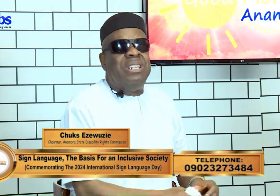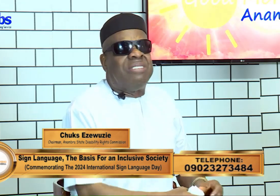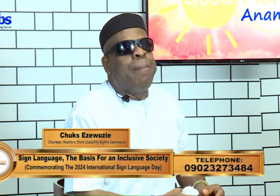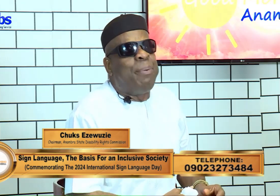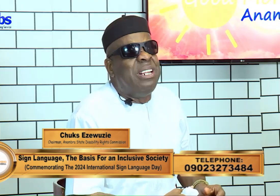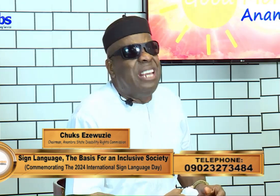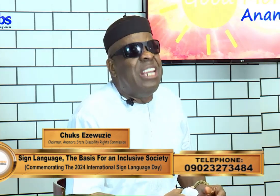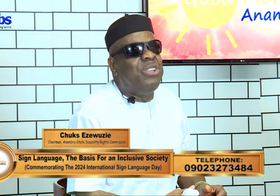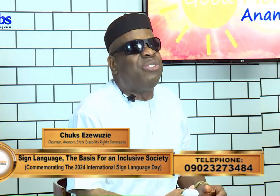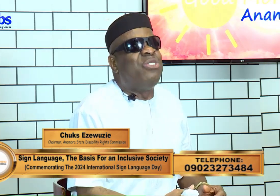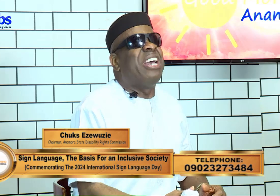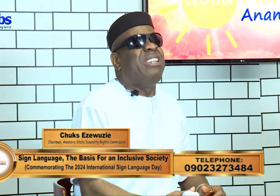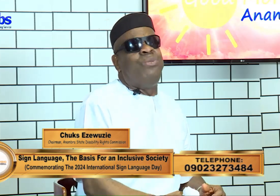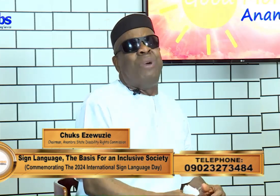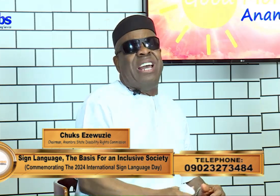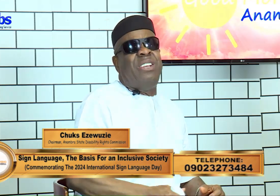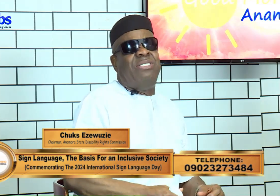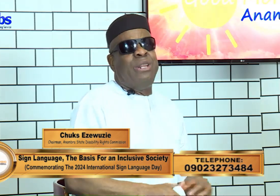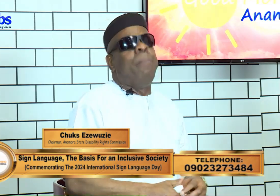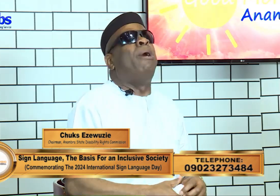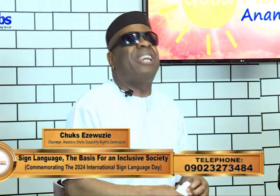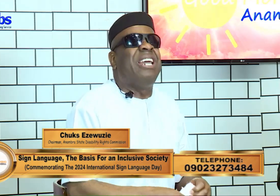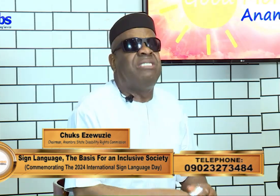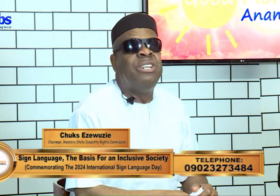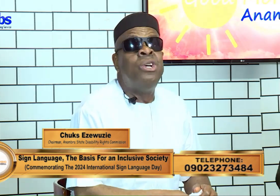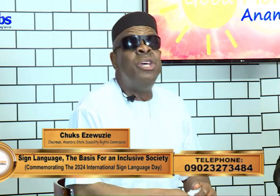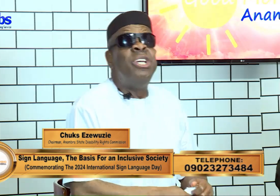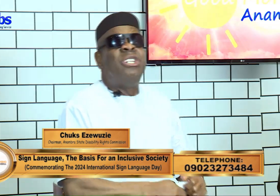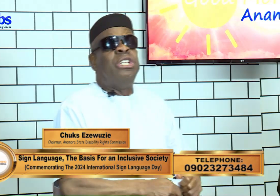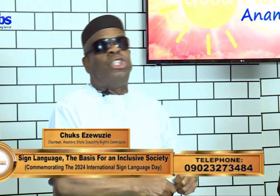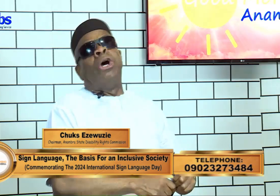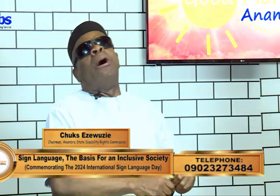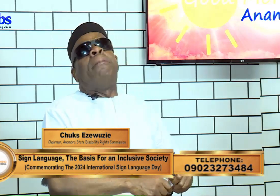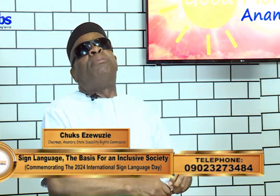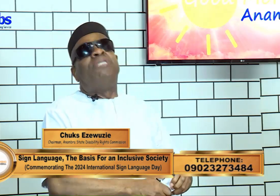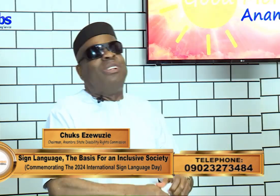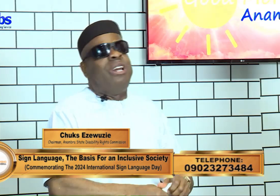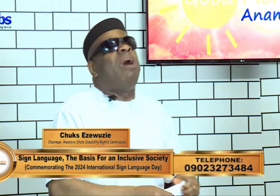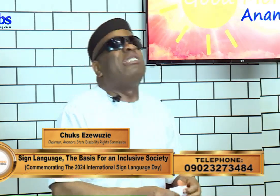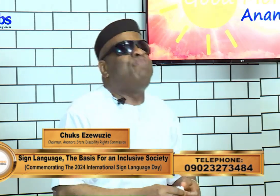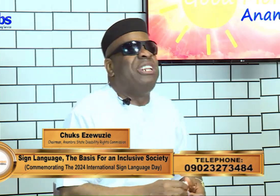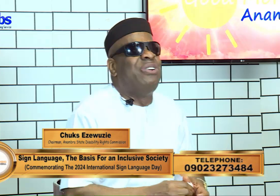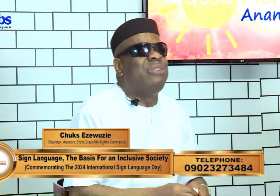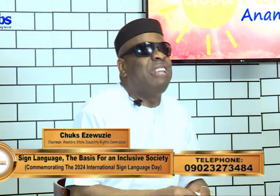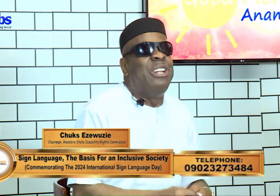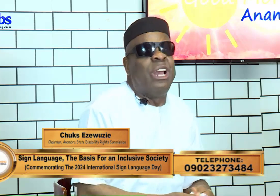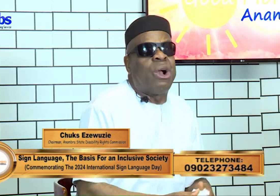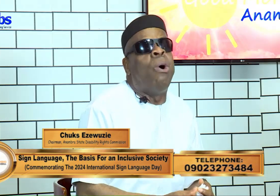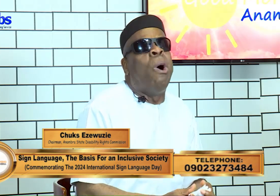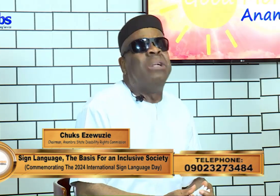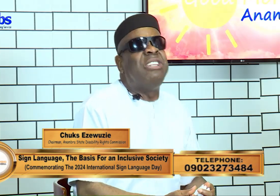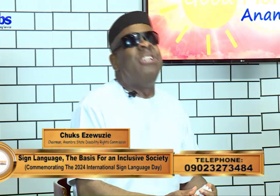what is happening in the society, whether it's in the market, in the shops, in the hospitals, in